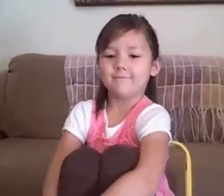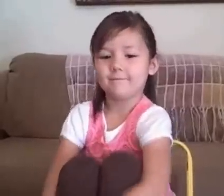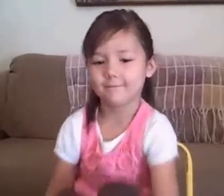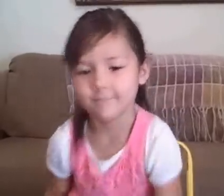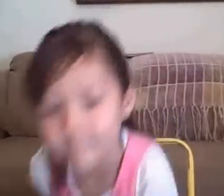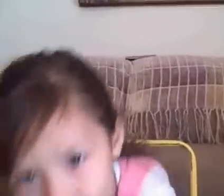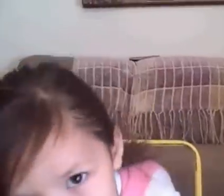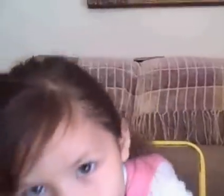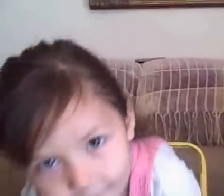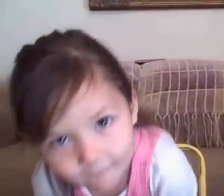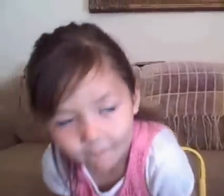What's carrot?